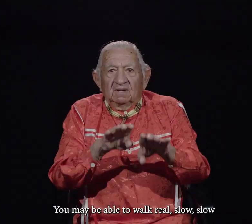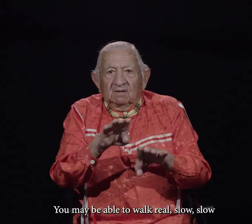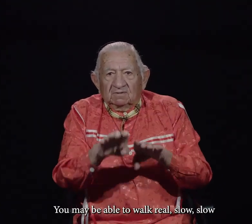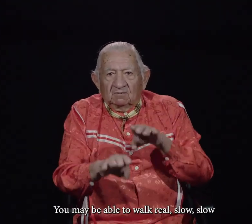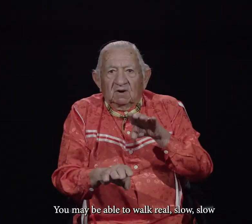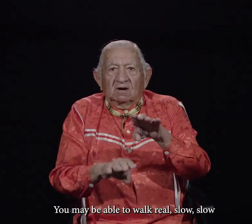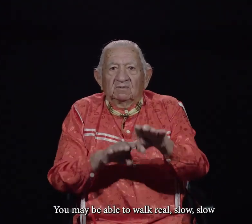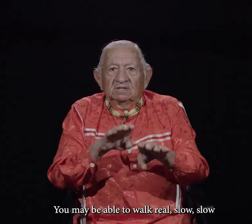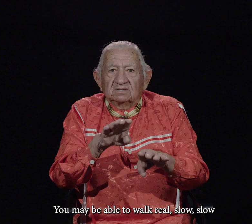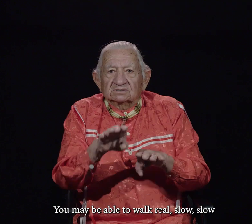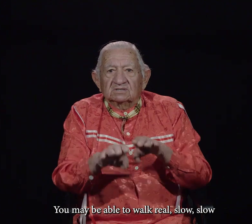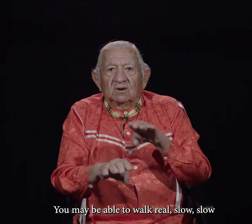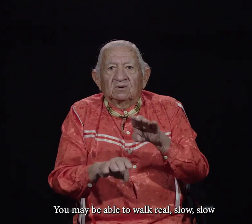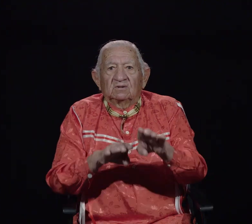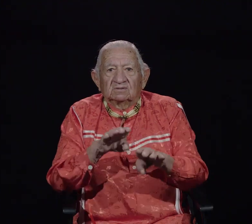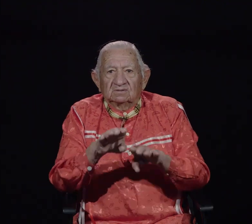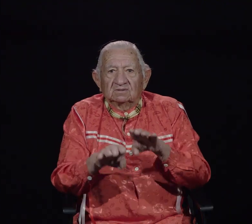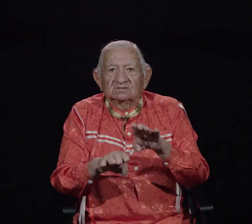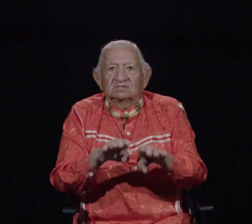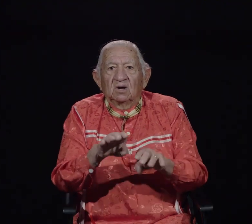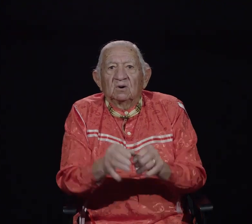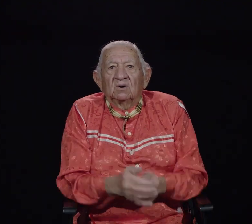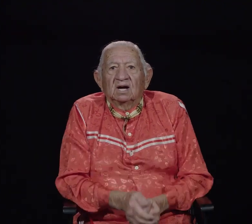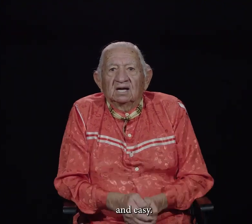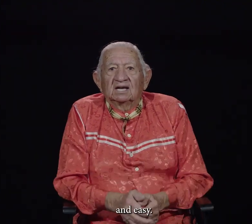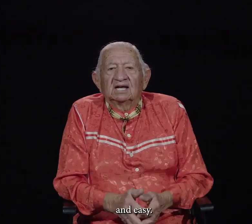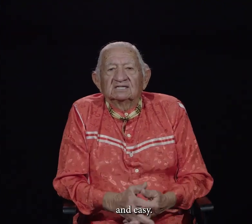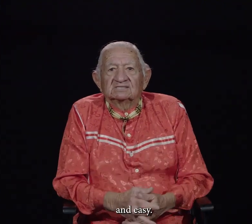able to walk real slow, slow and easy.